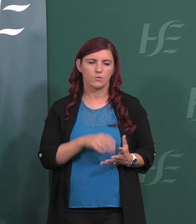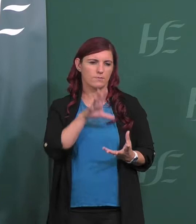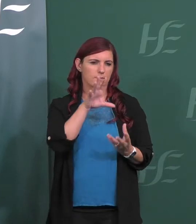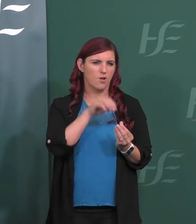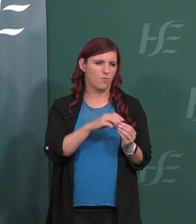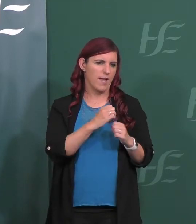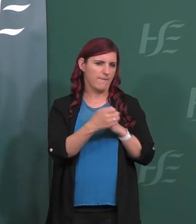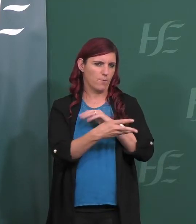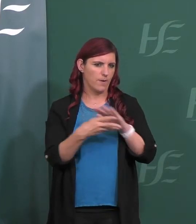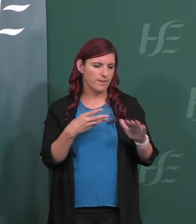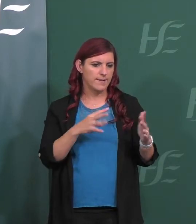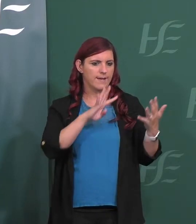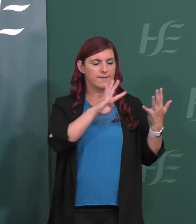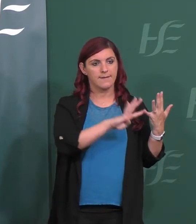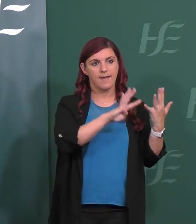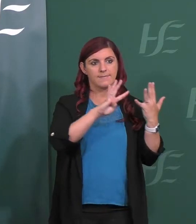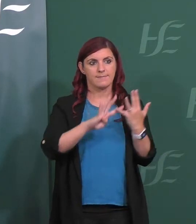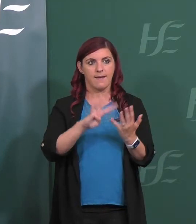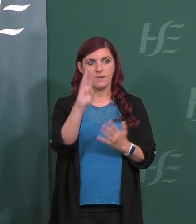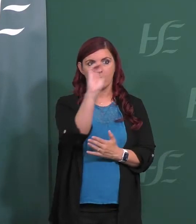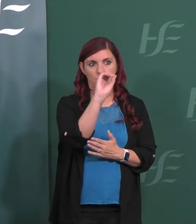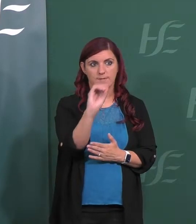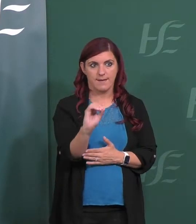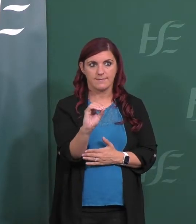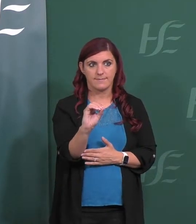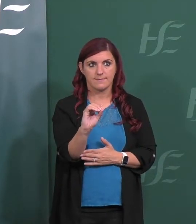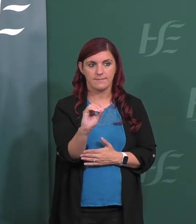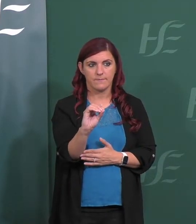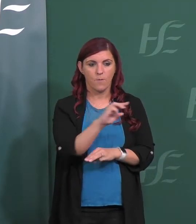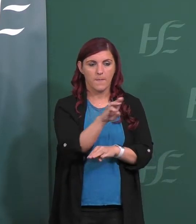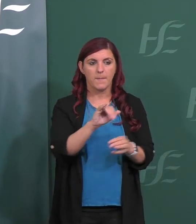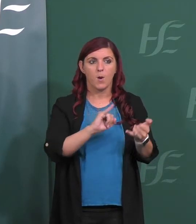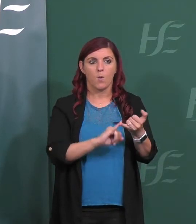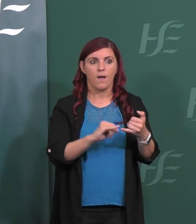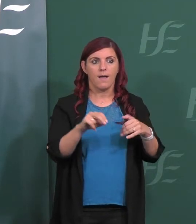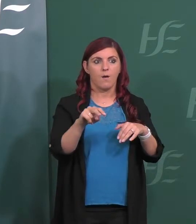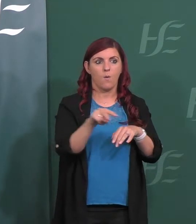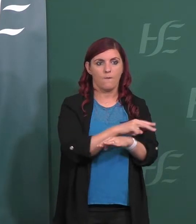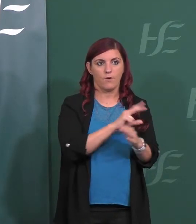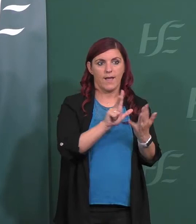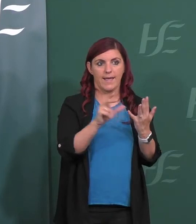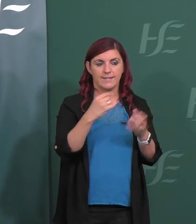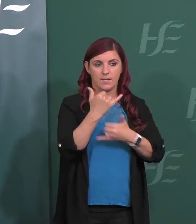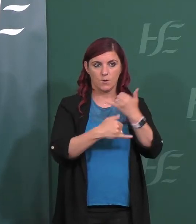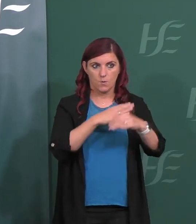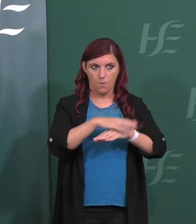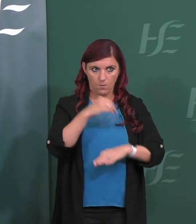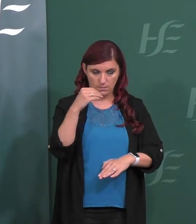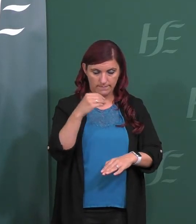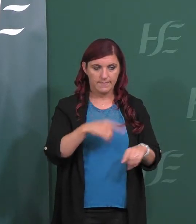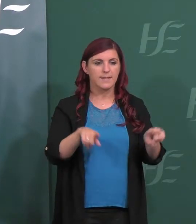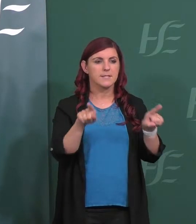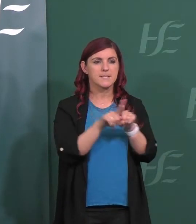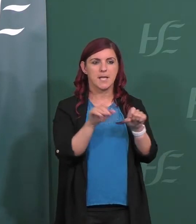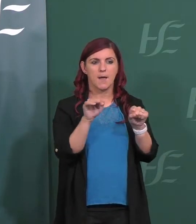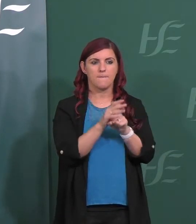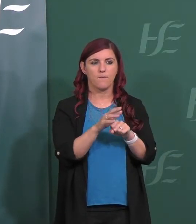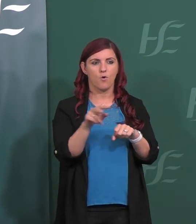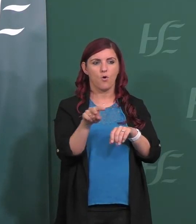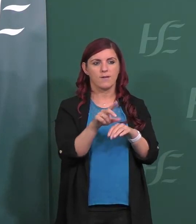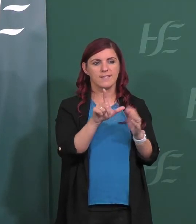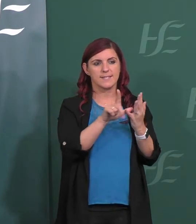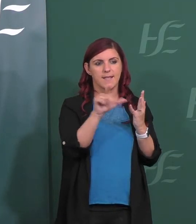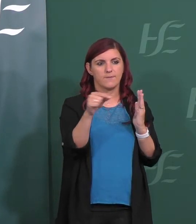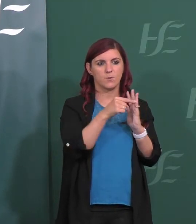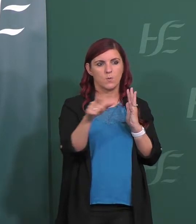each week, again, 99% for those over the age of 80, 99% for those of 70 to